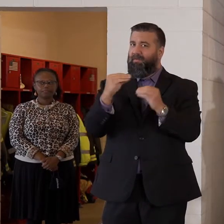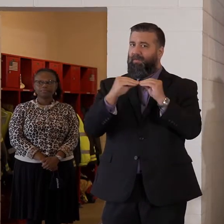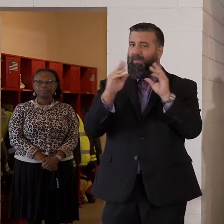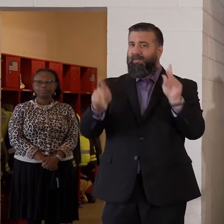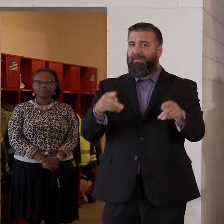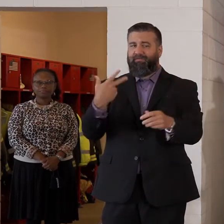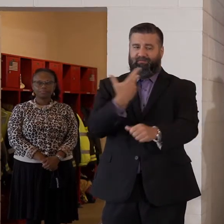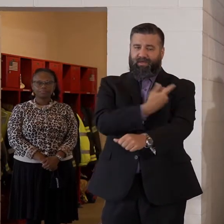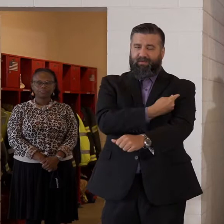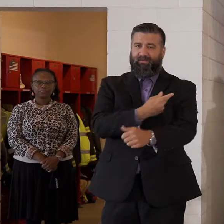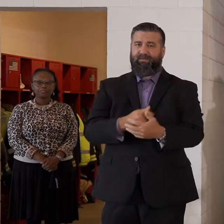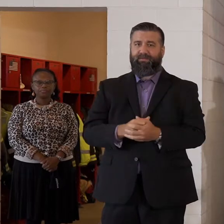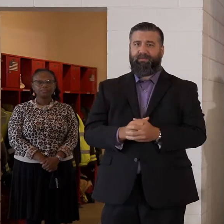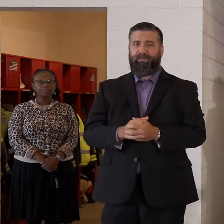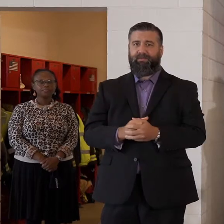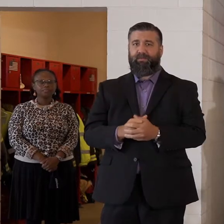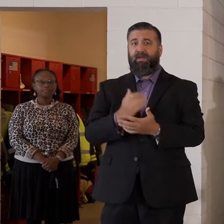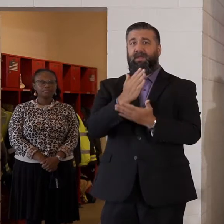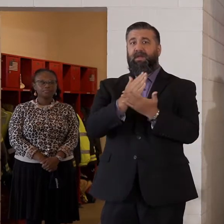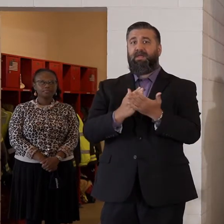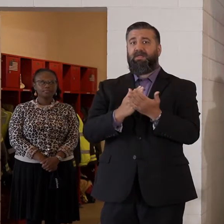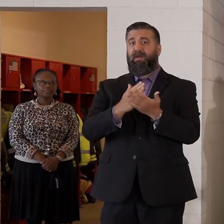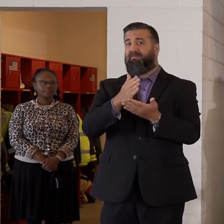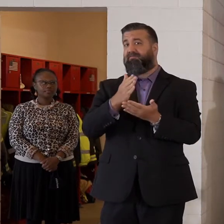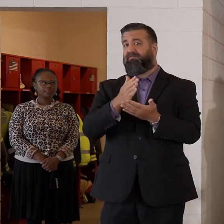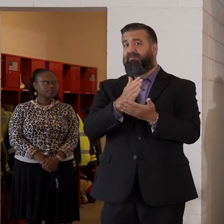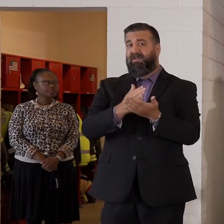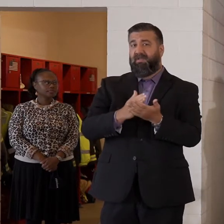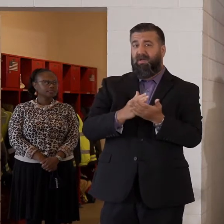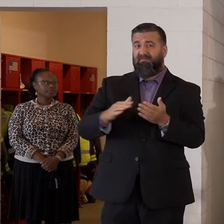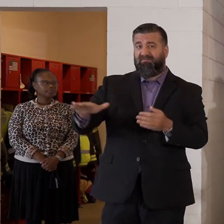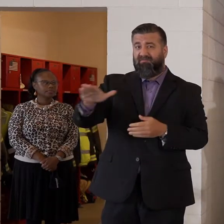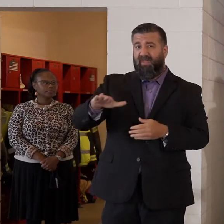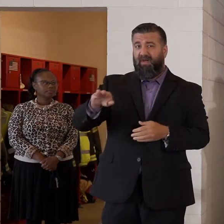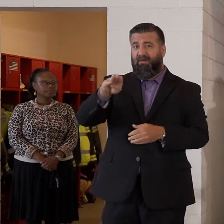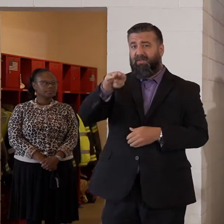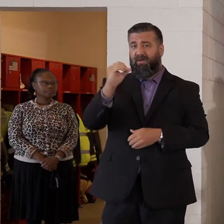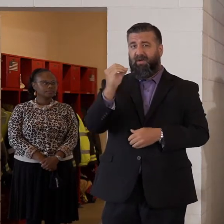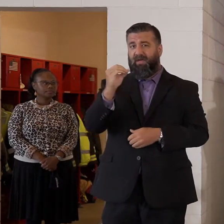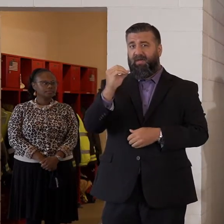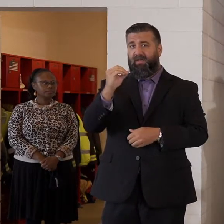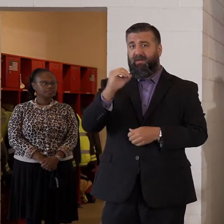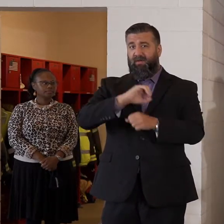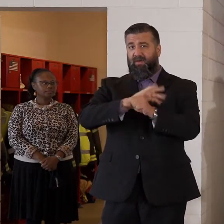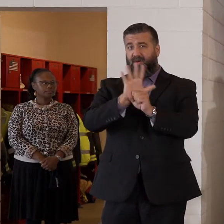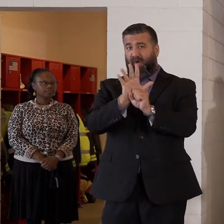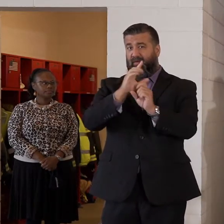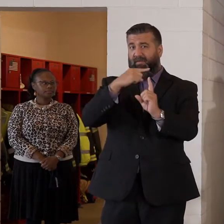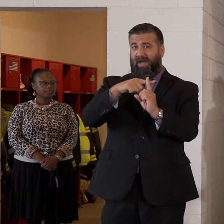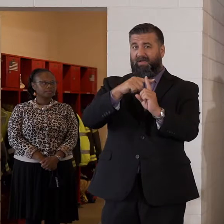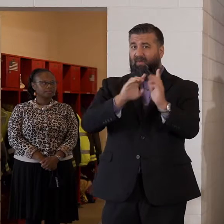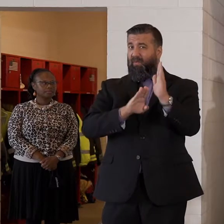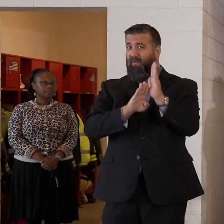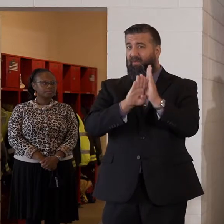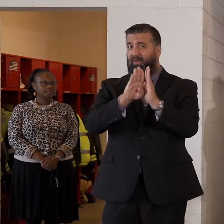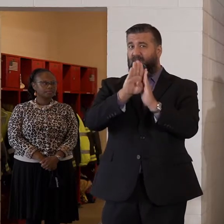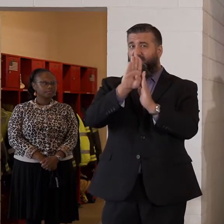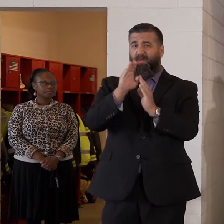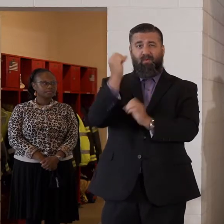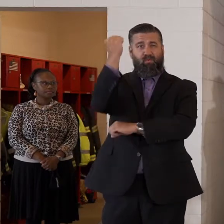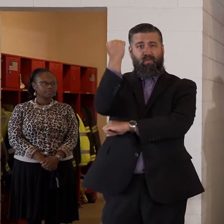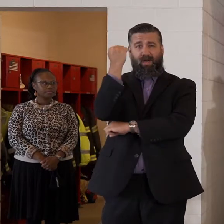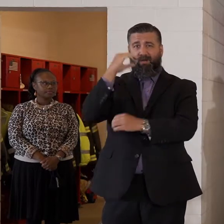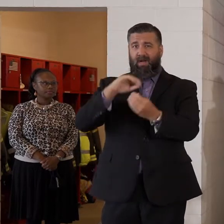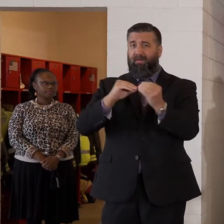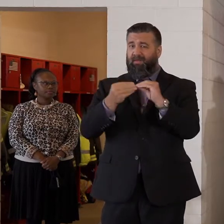vaccinated. In some parts of Missouri, the number of COVID-19 cases are exceeding any numbers they've seen at